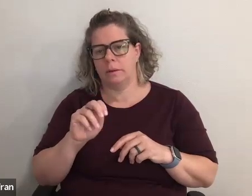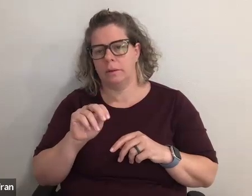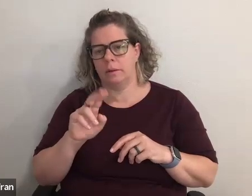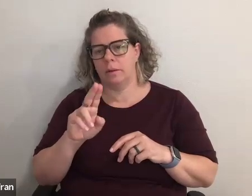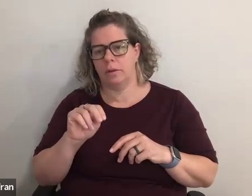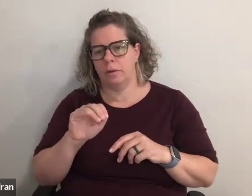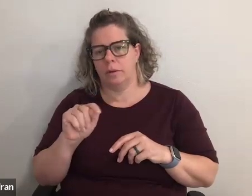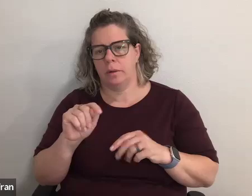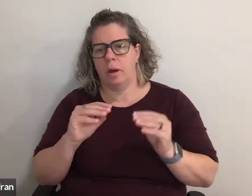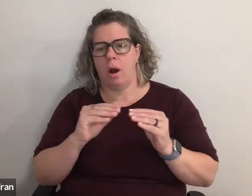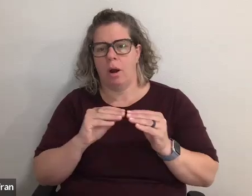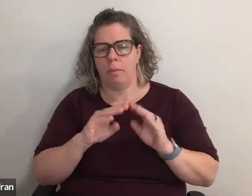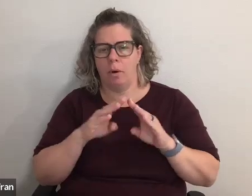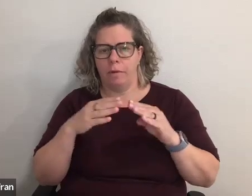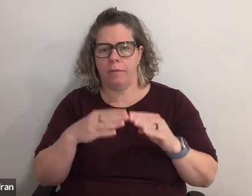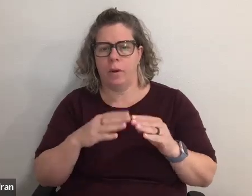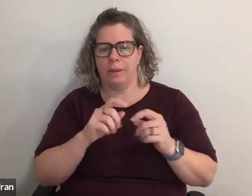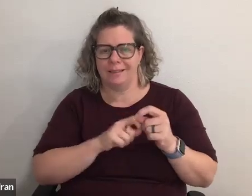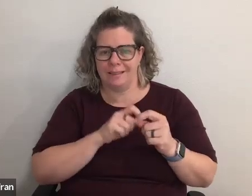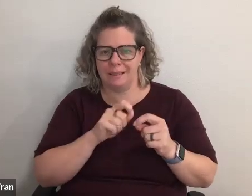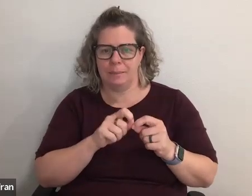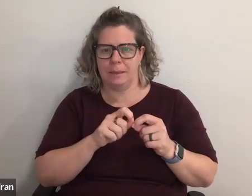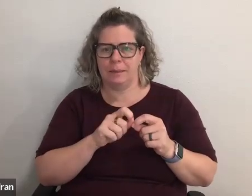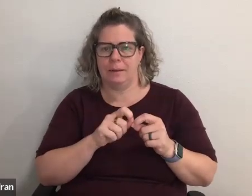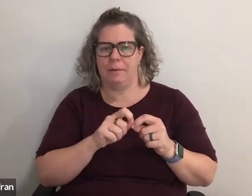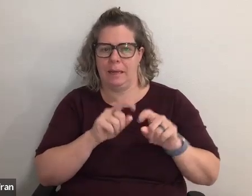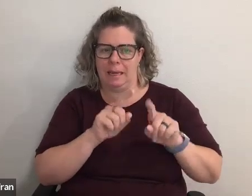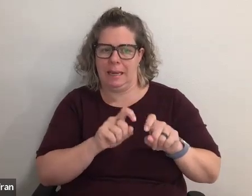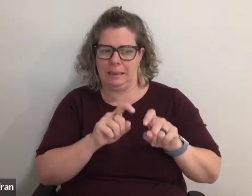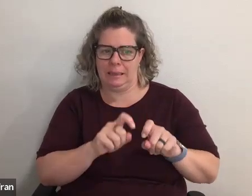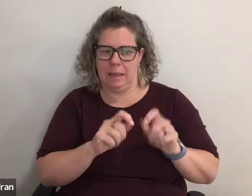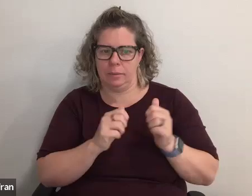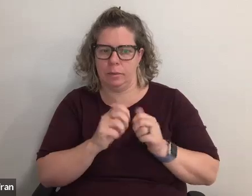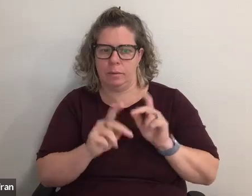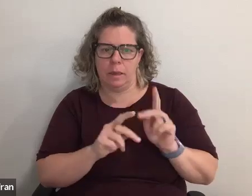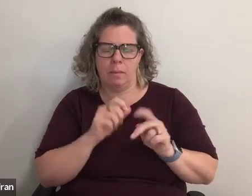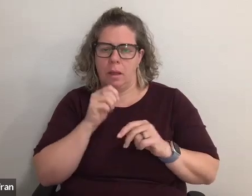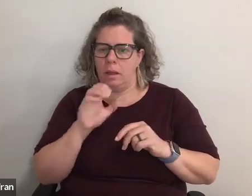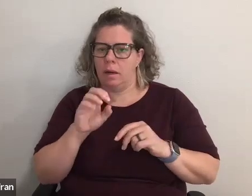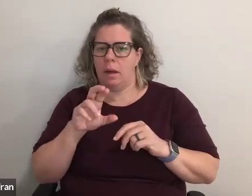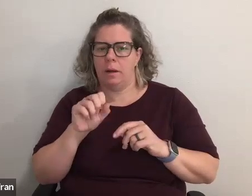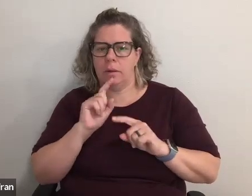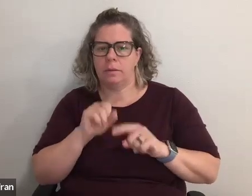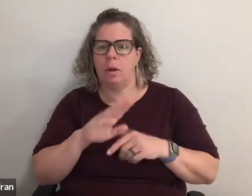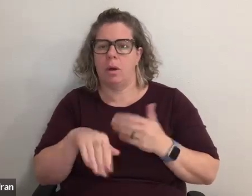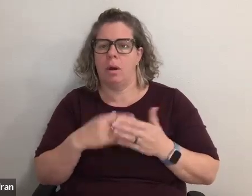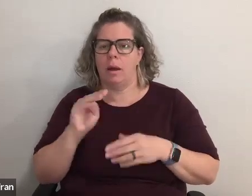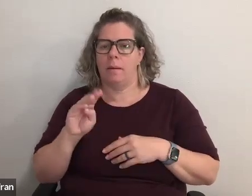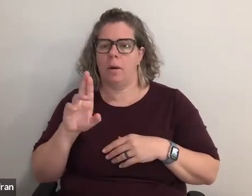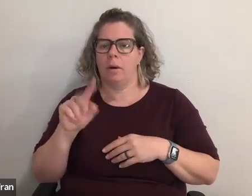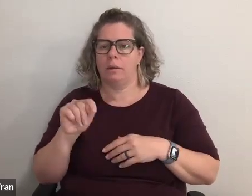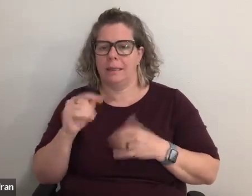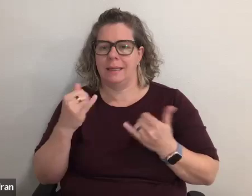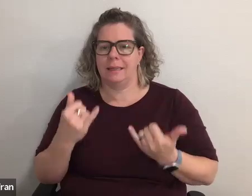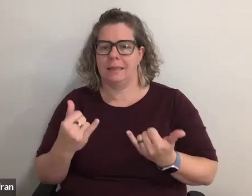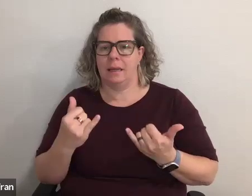designated exams. And they're not doing crisis response. So all of the mobile crisis response in the state of Idaho